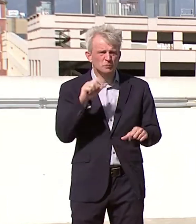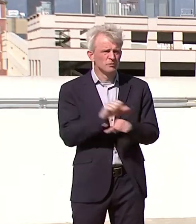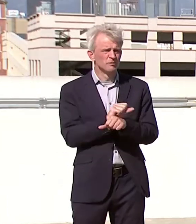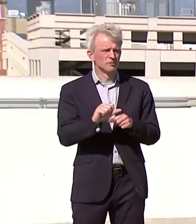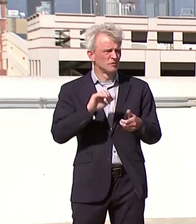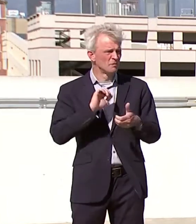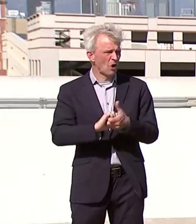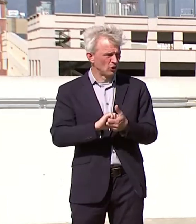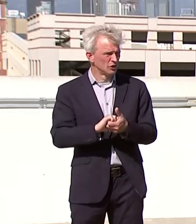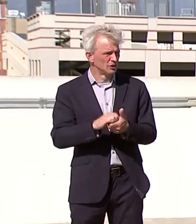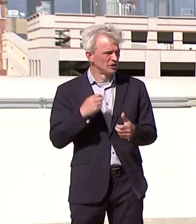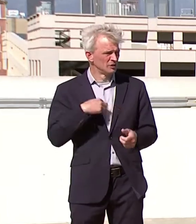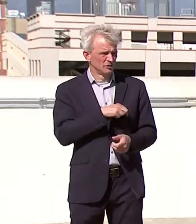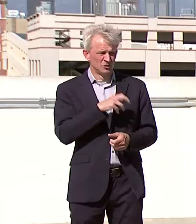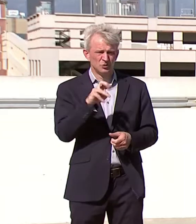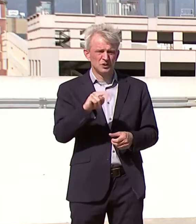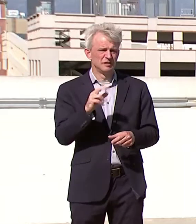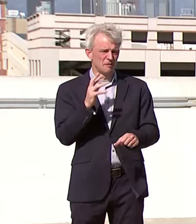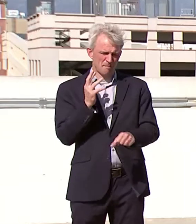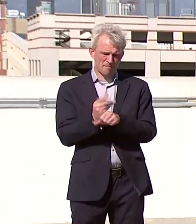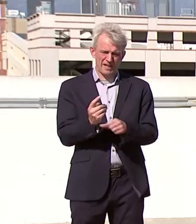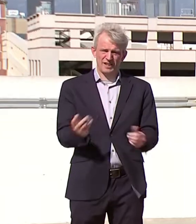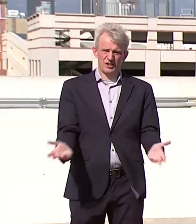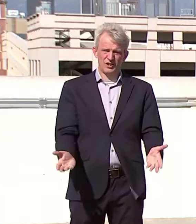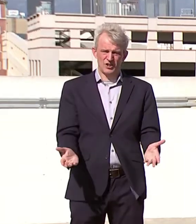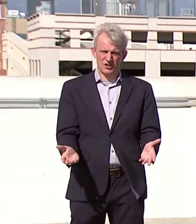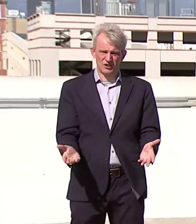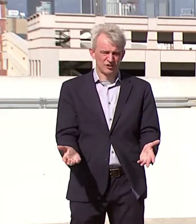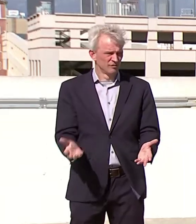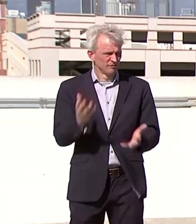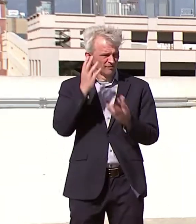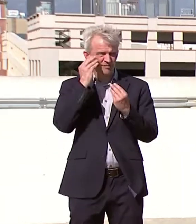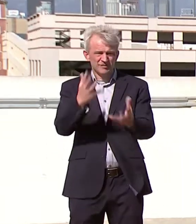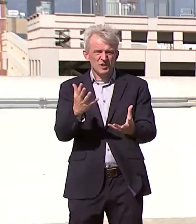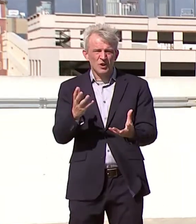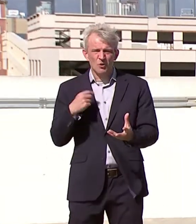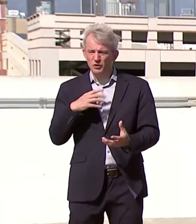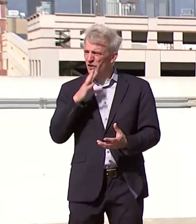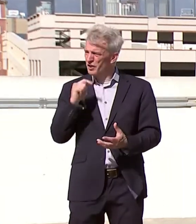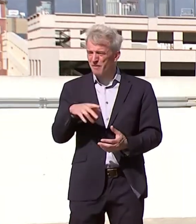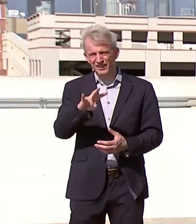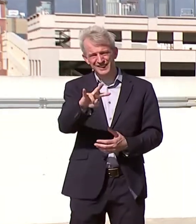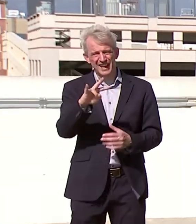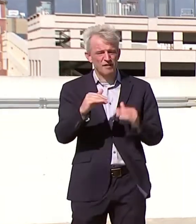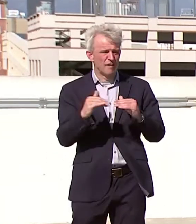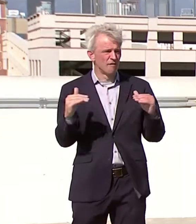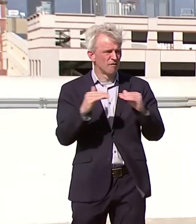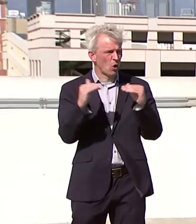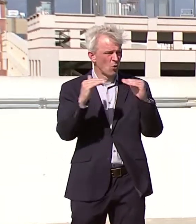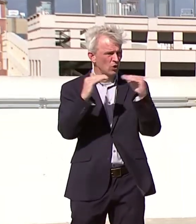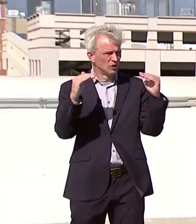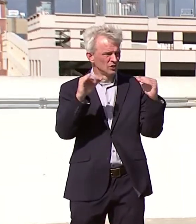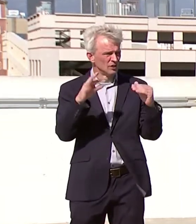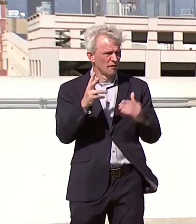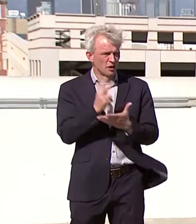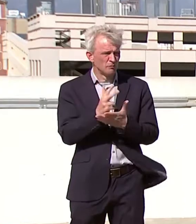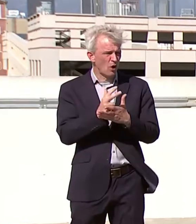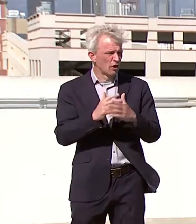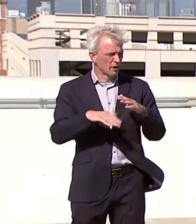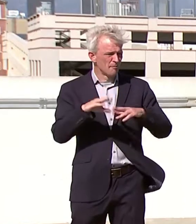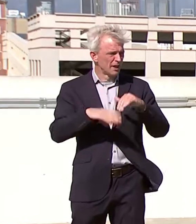we even got here. And just to give you a little perspective, it's going to fill 7 floors of this parking structure